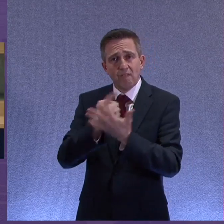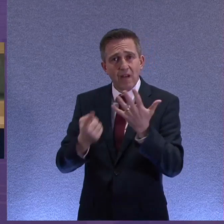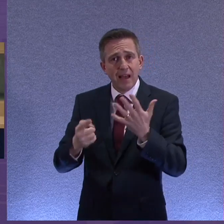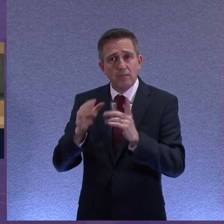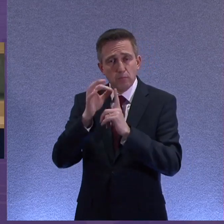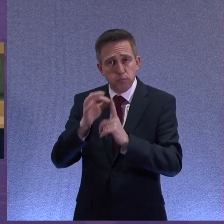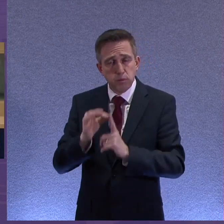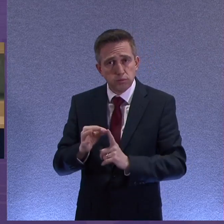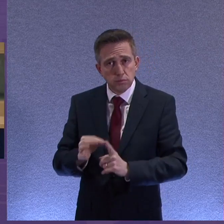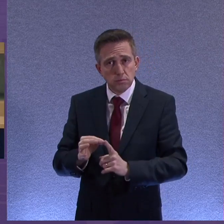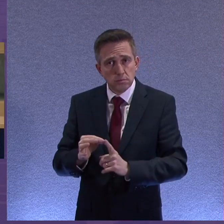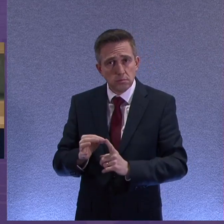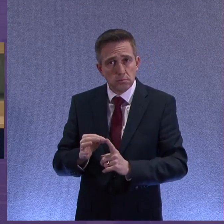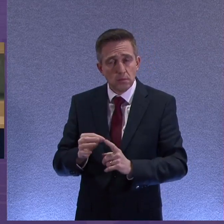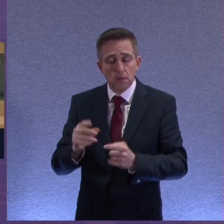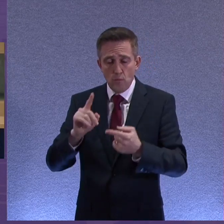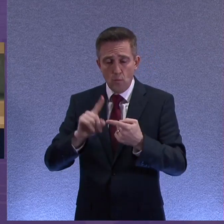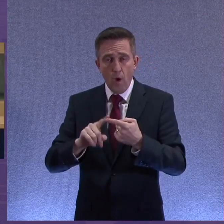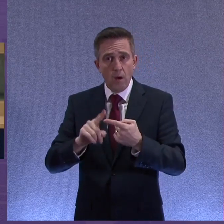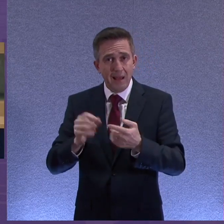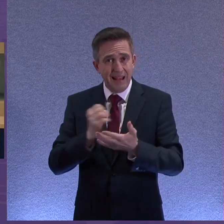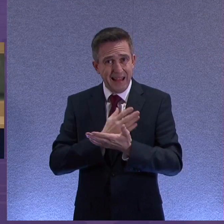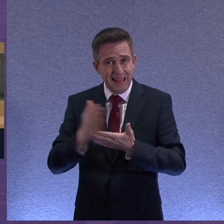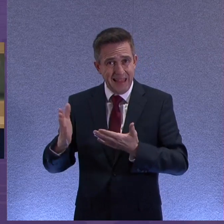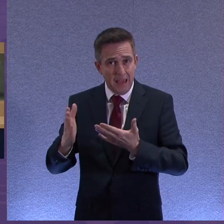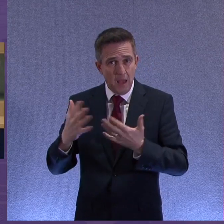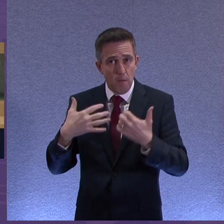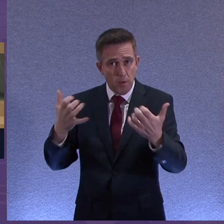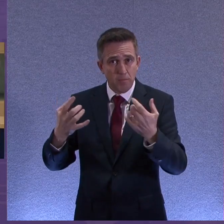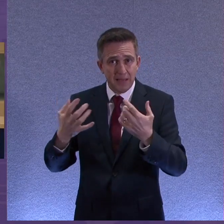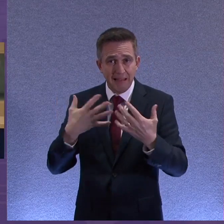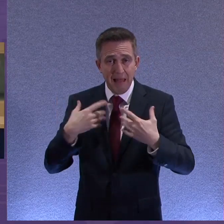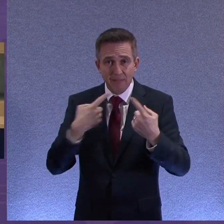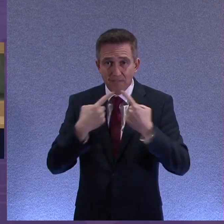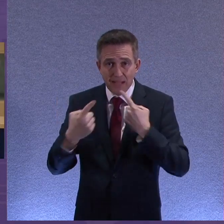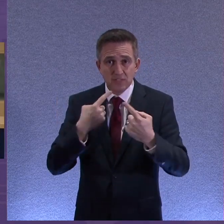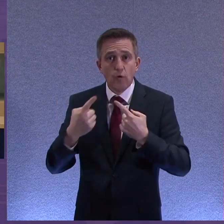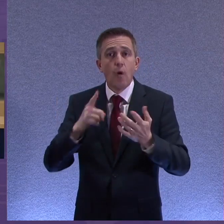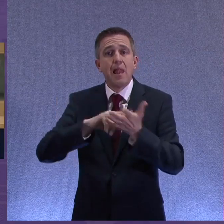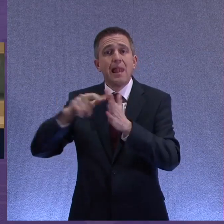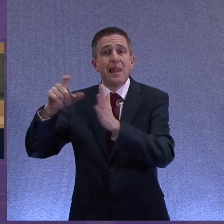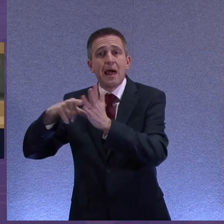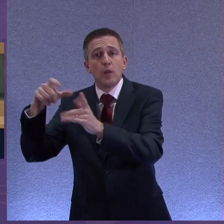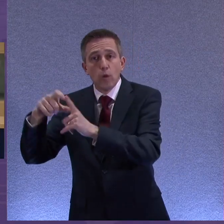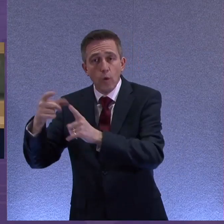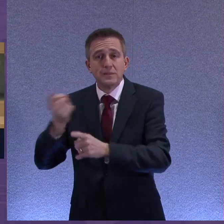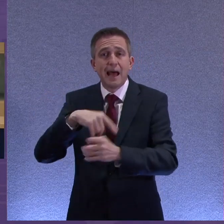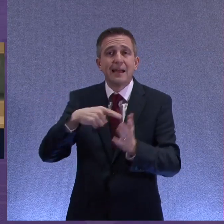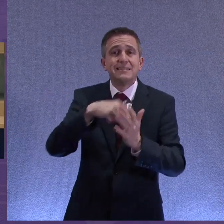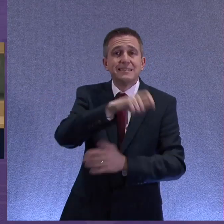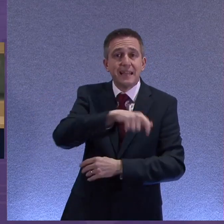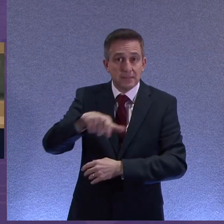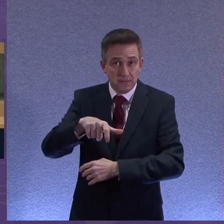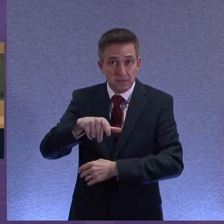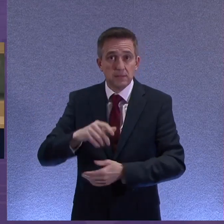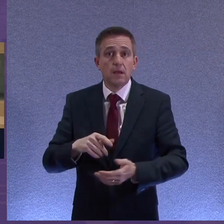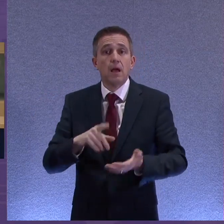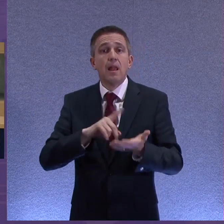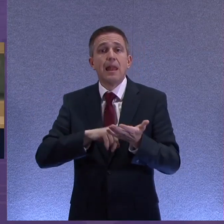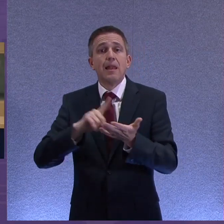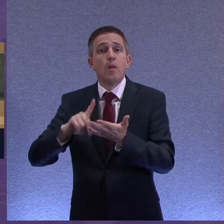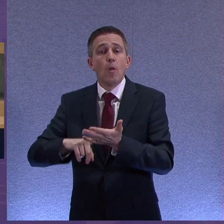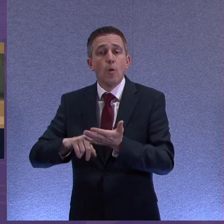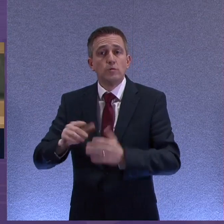Clear public health advice for landlords and tenants. Every landlord offering a no-penalty